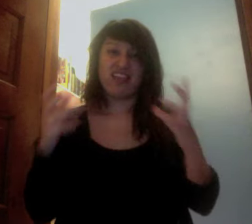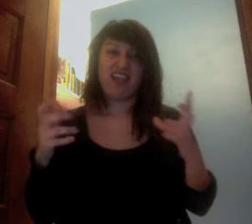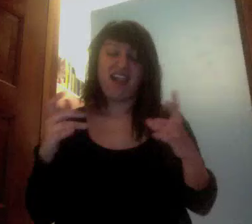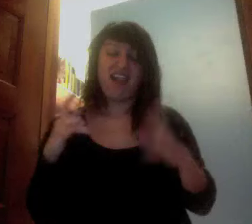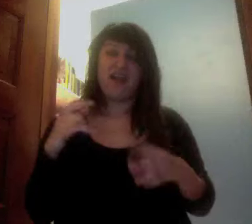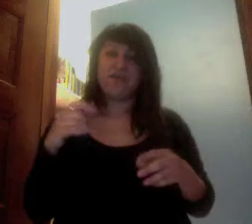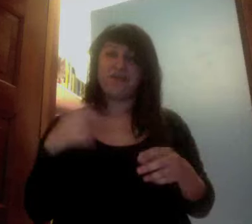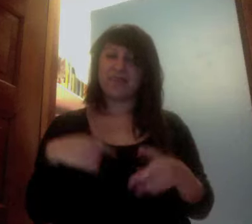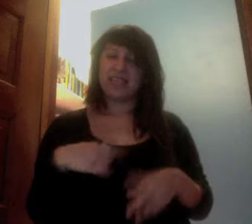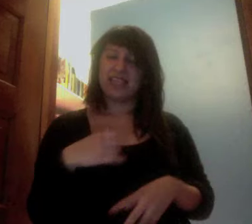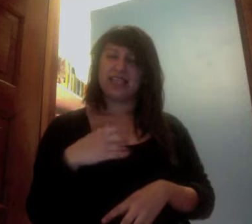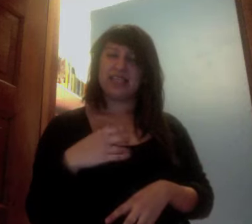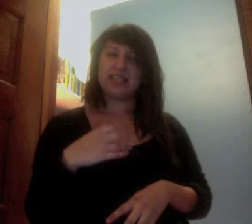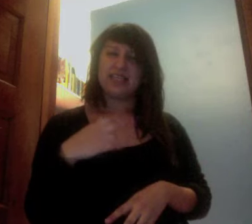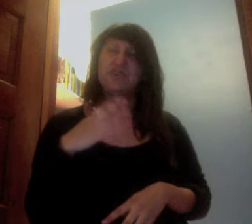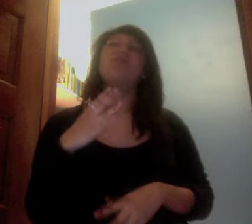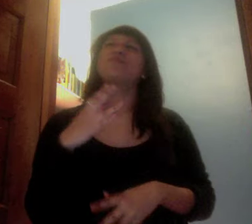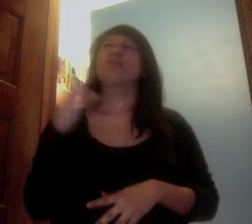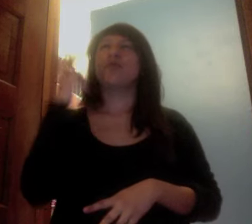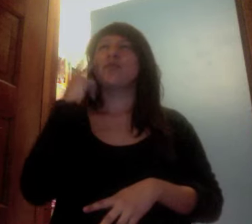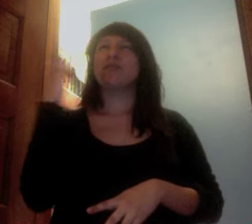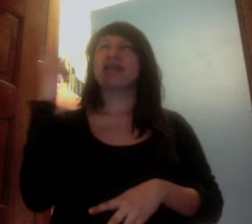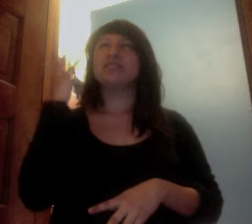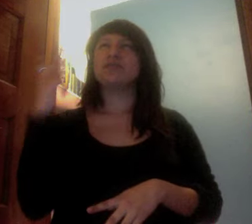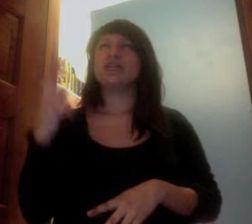with streets that are just